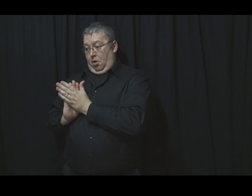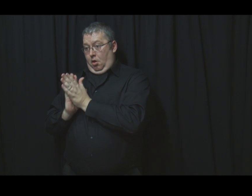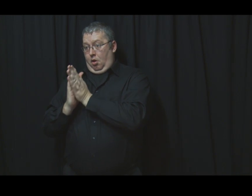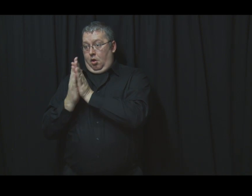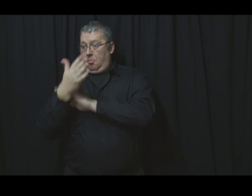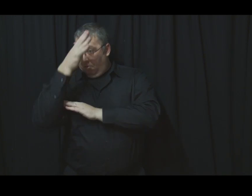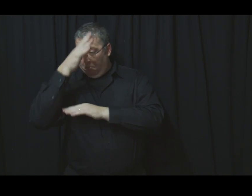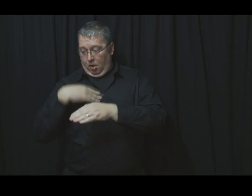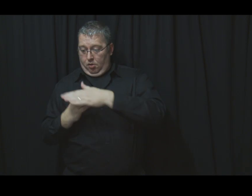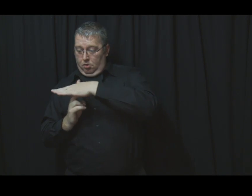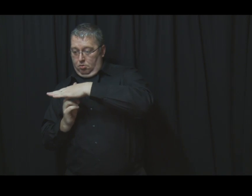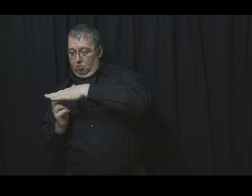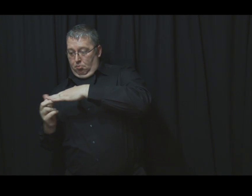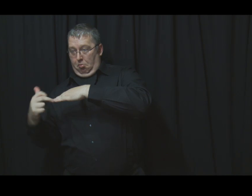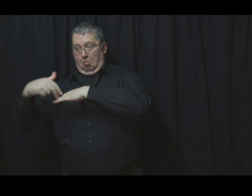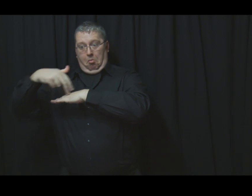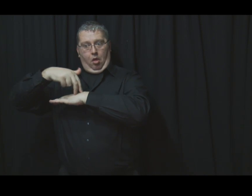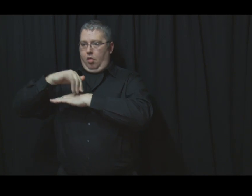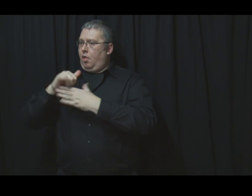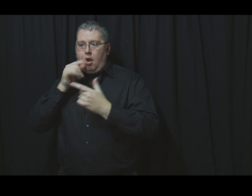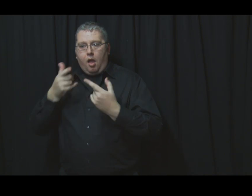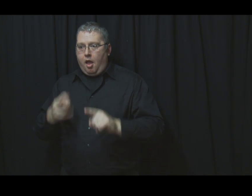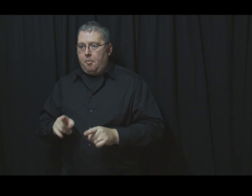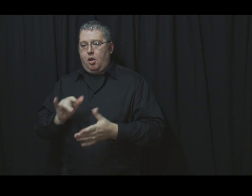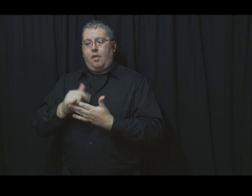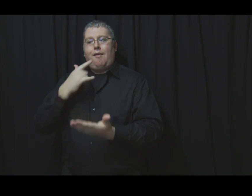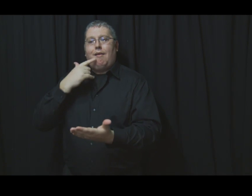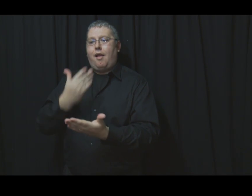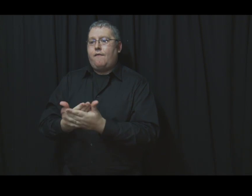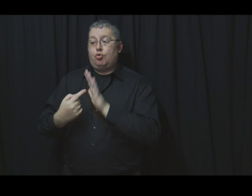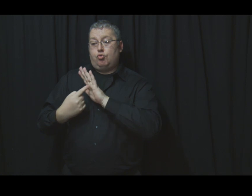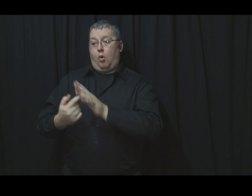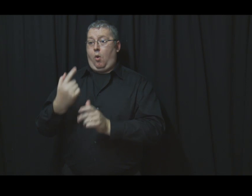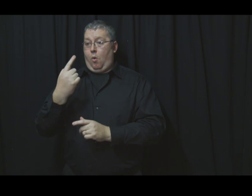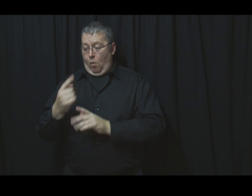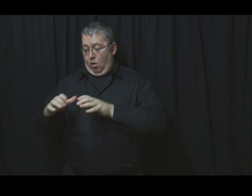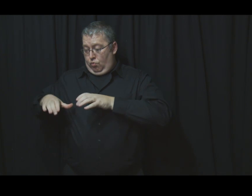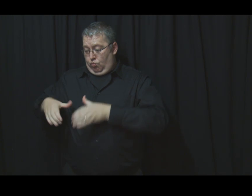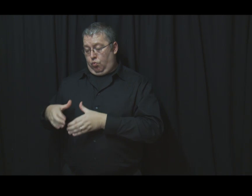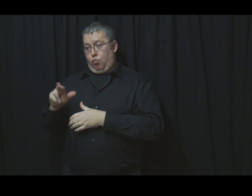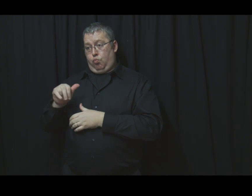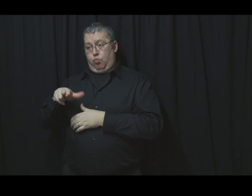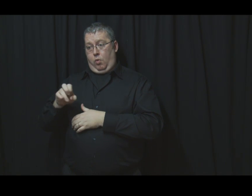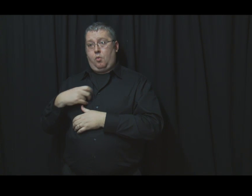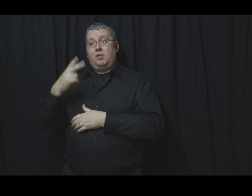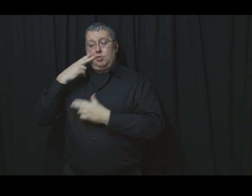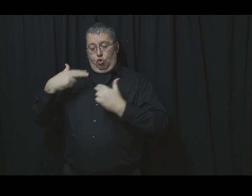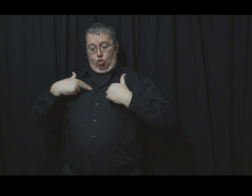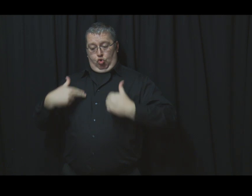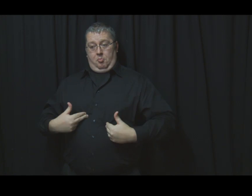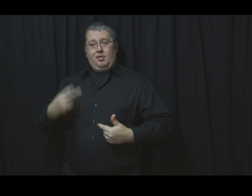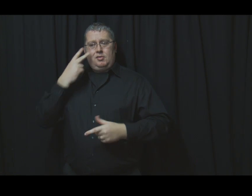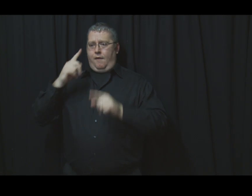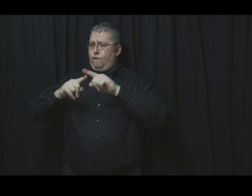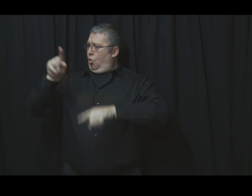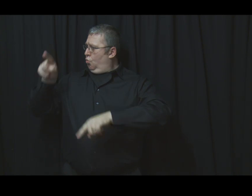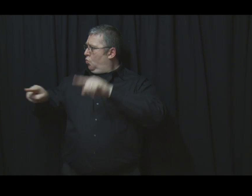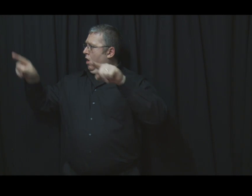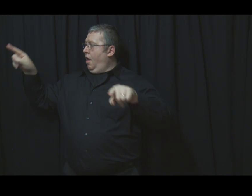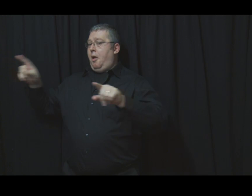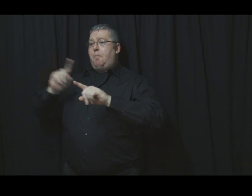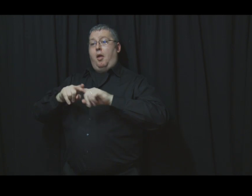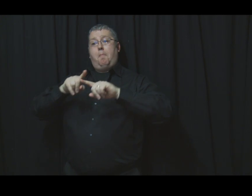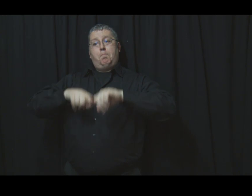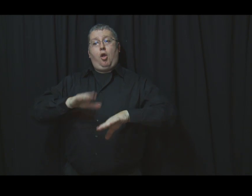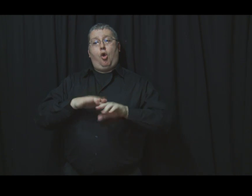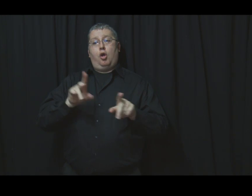other predictions. What about evidence confirming one race? Well, when we look at the human population, we see lots of differences. But based on Darwin's ideas